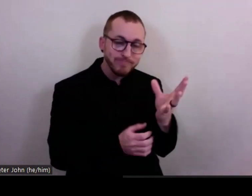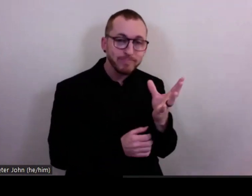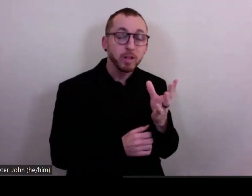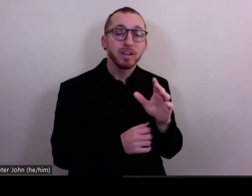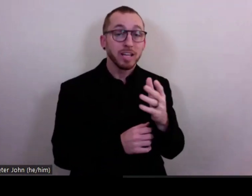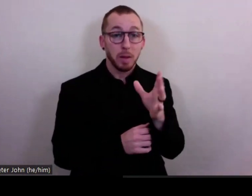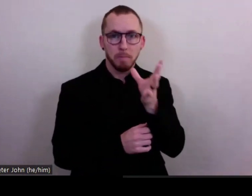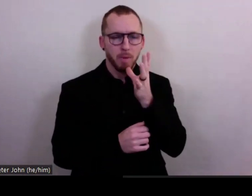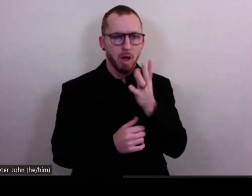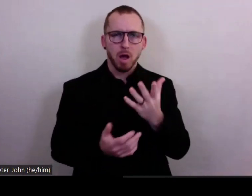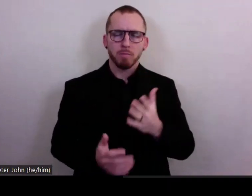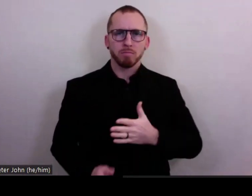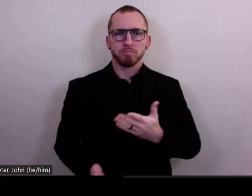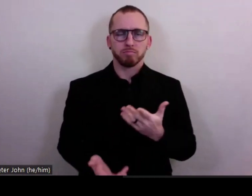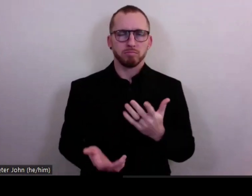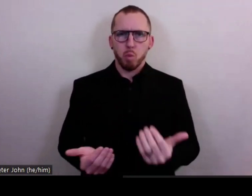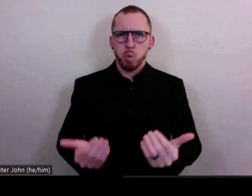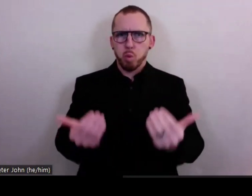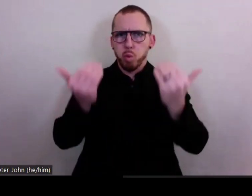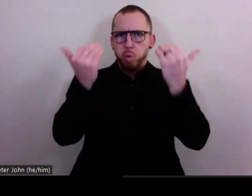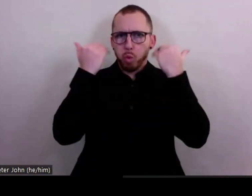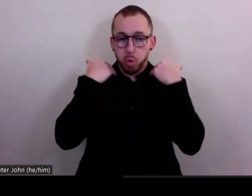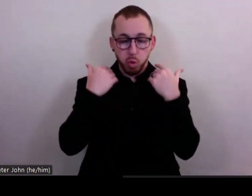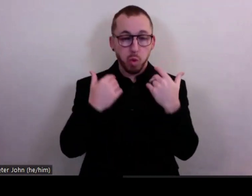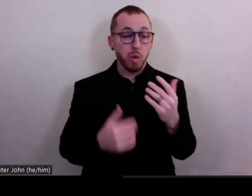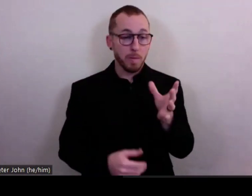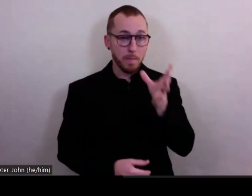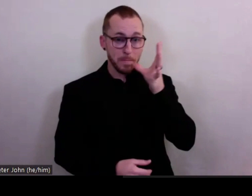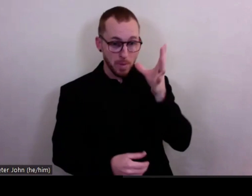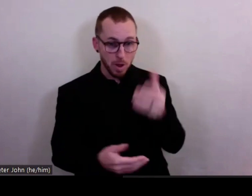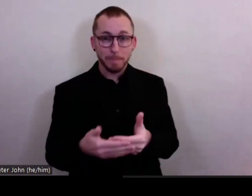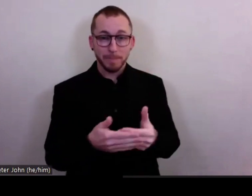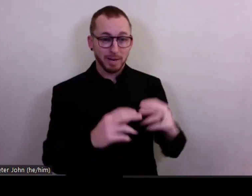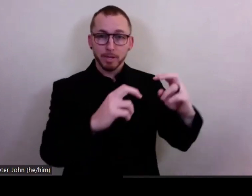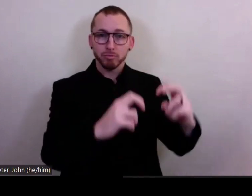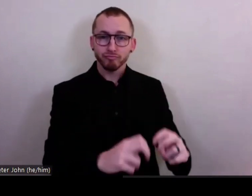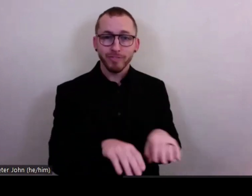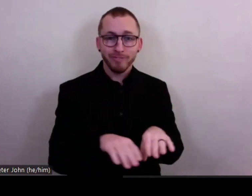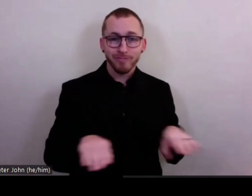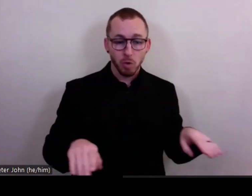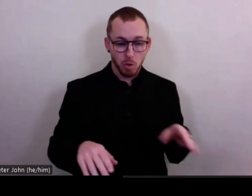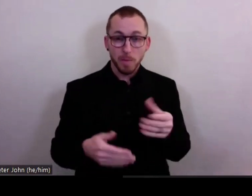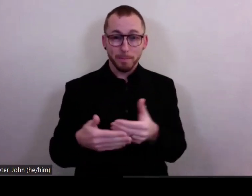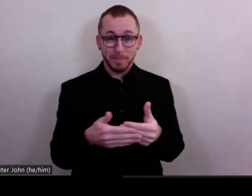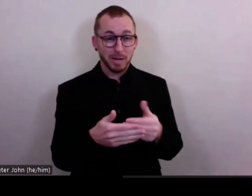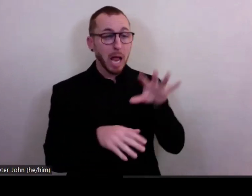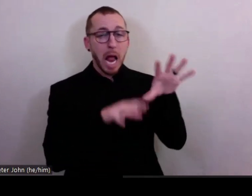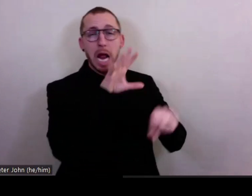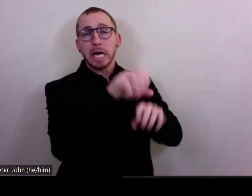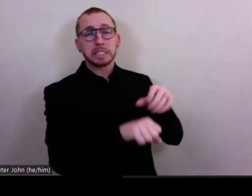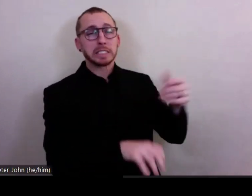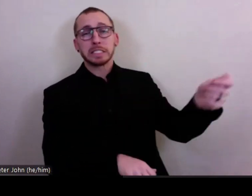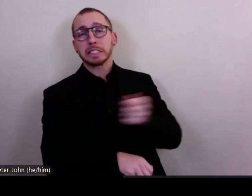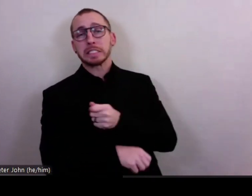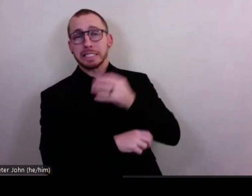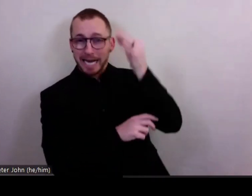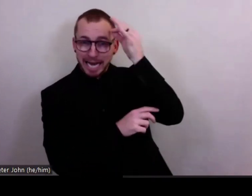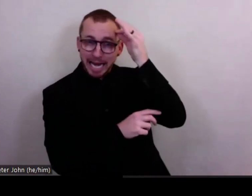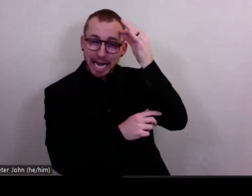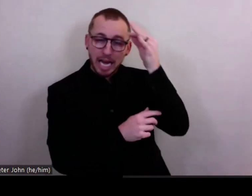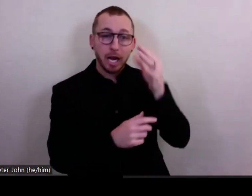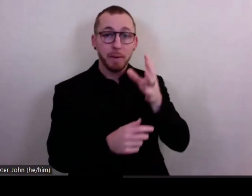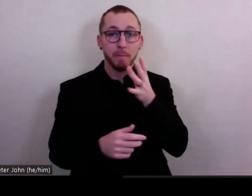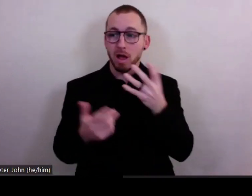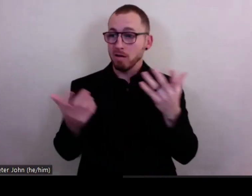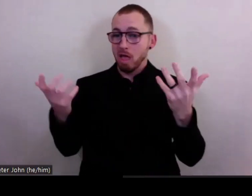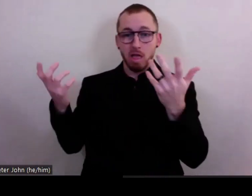hair out, and just handfuls. And mom just didn't know what to do, had just given up at that time. We